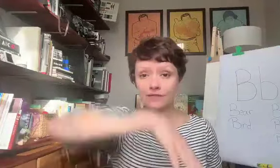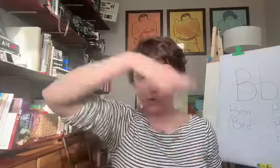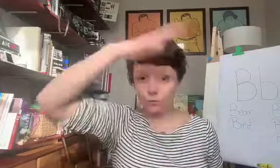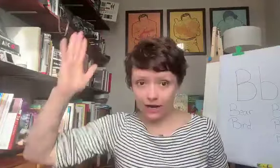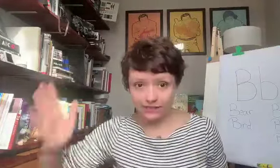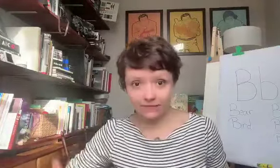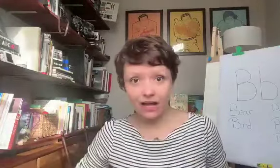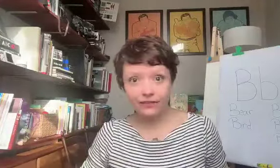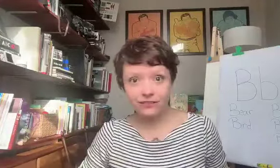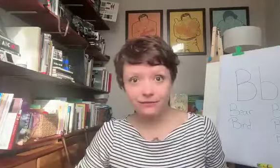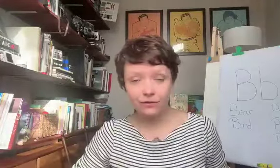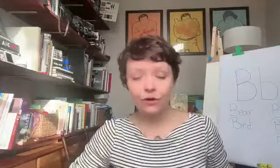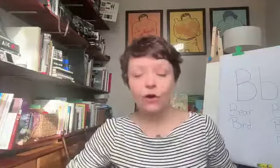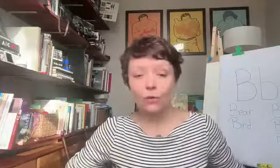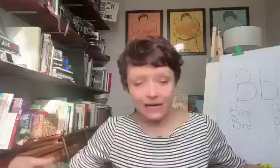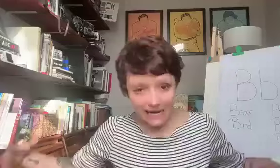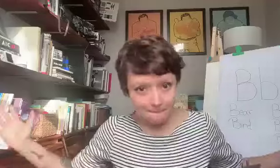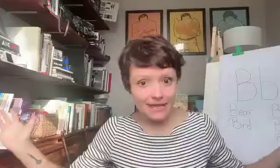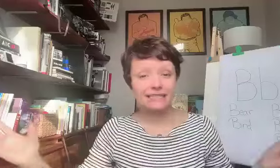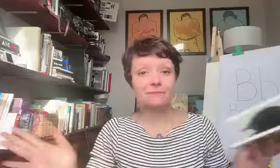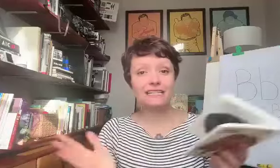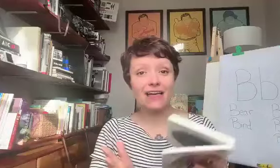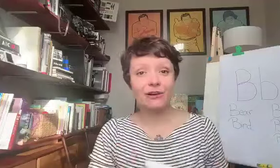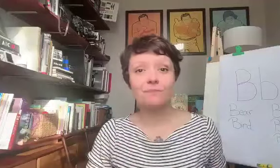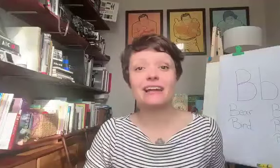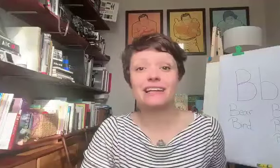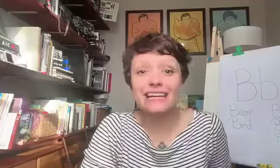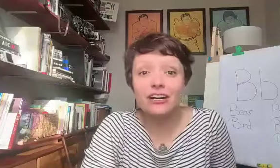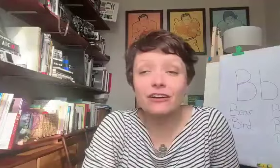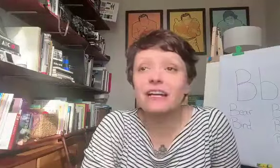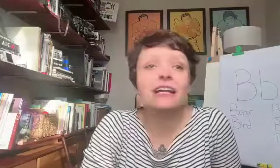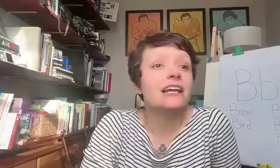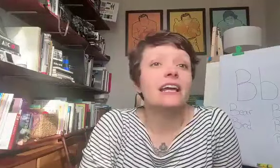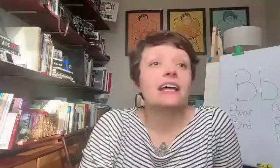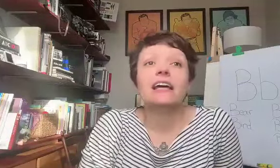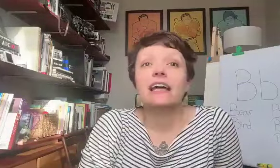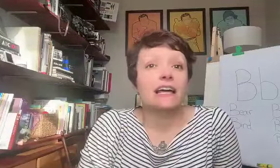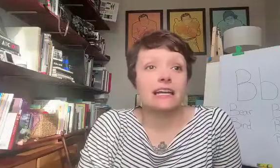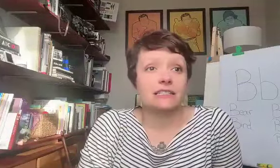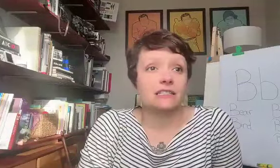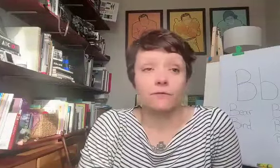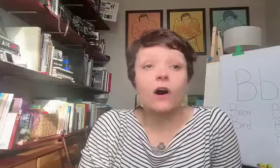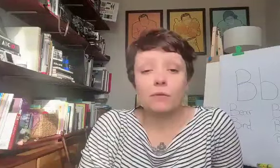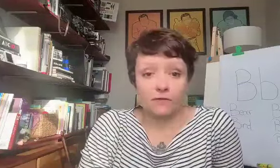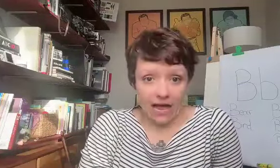done one side of colors. We can mix them together, but then here is the full